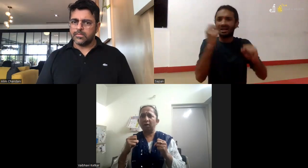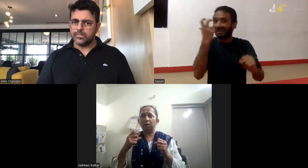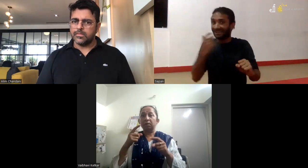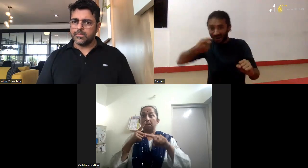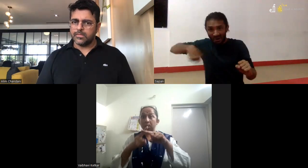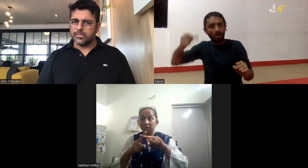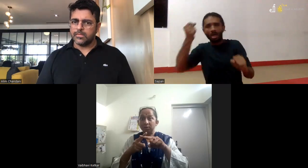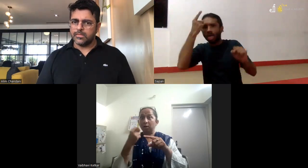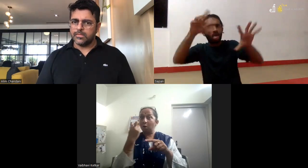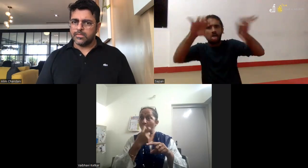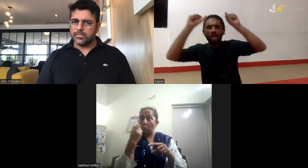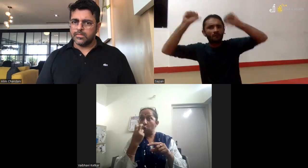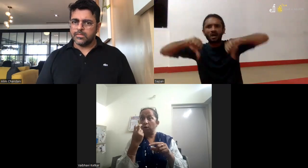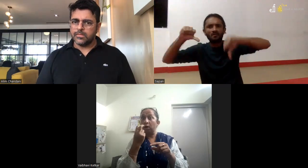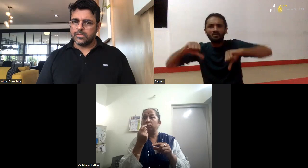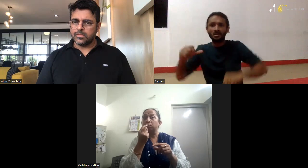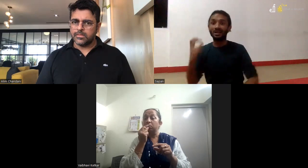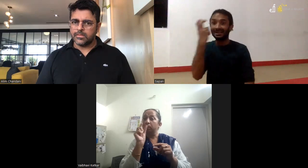My name is Amit,